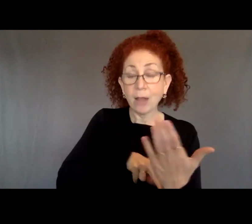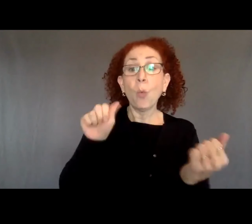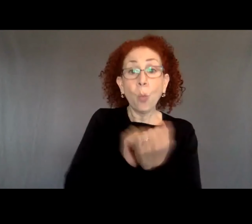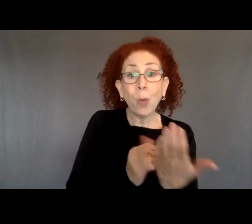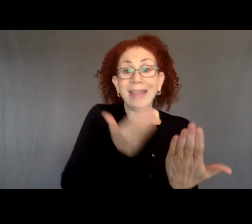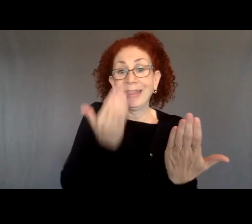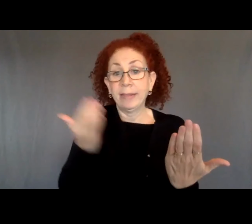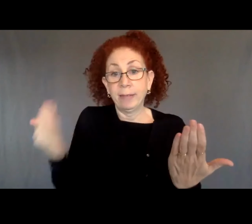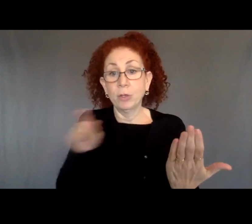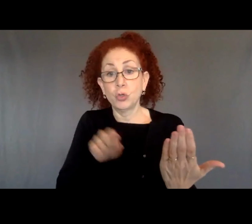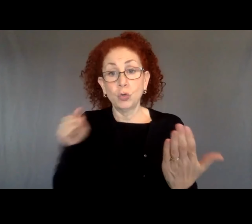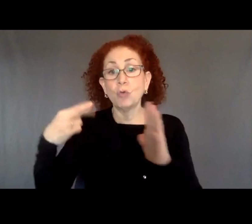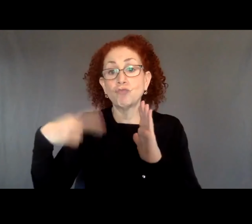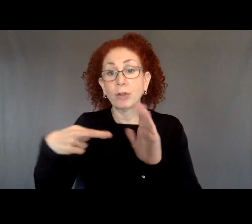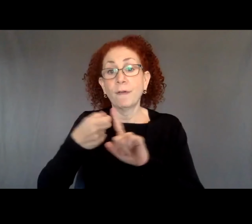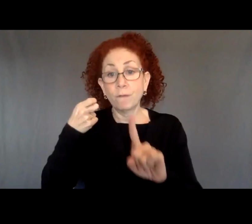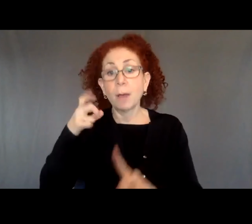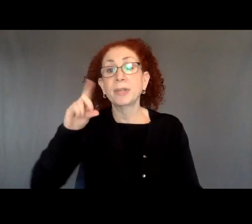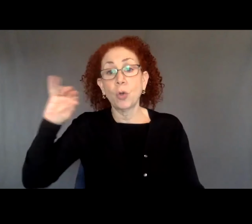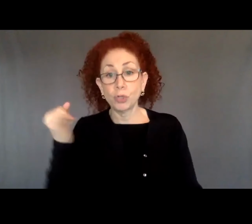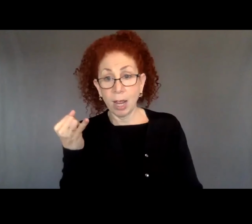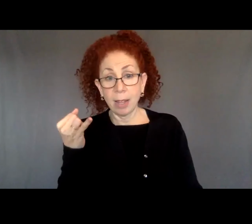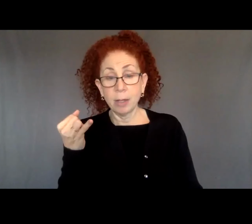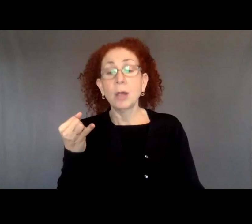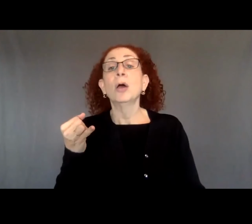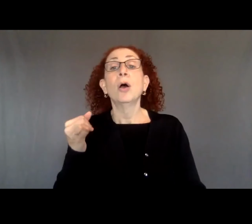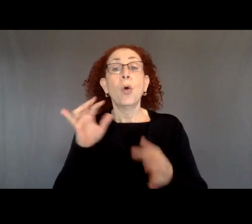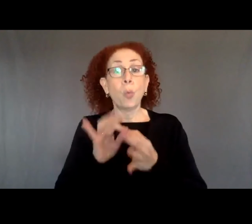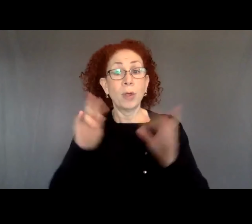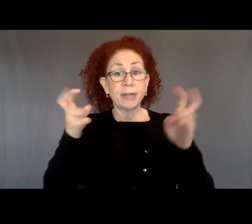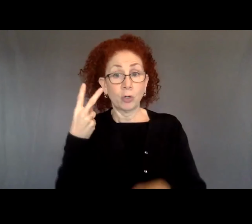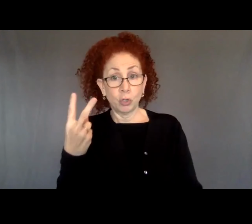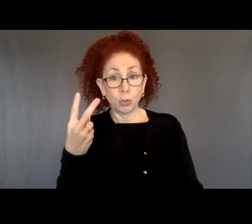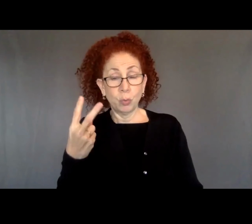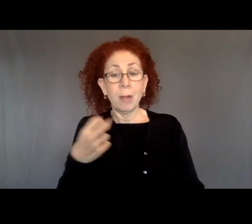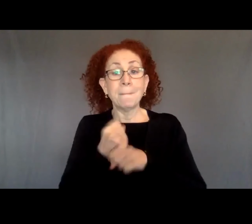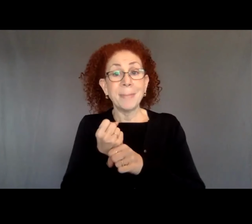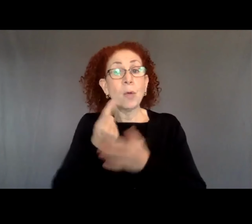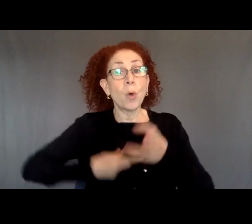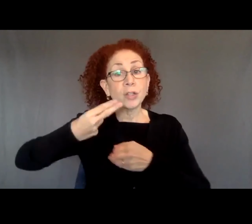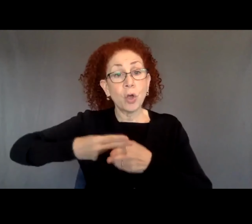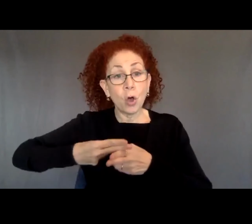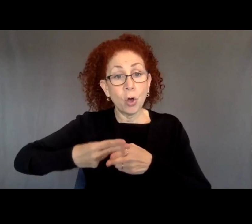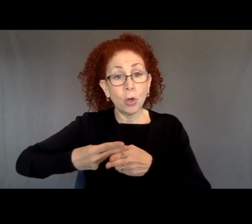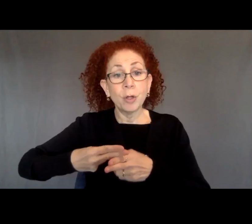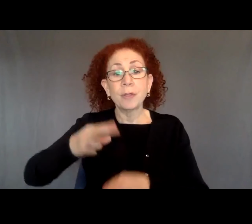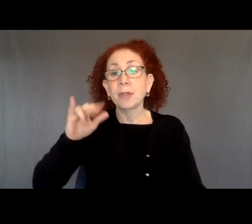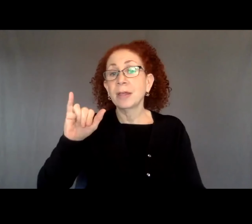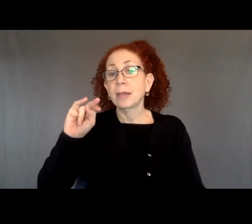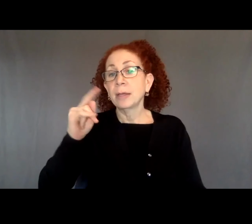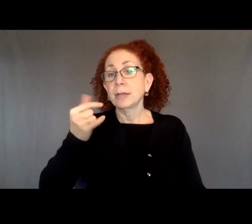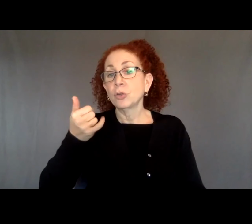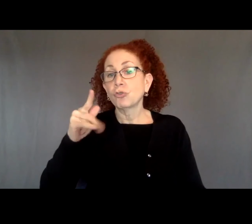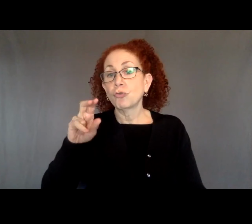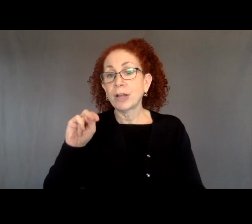two regulations from the Department of Justice on Title II, produced what is known as the integration